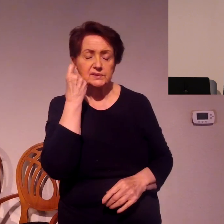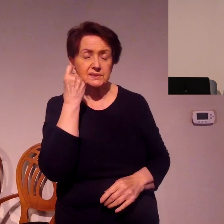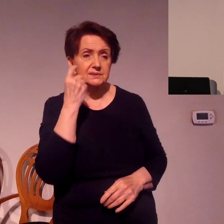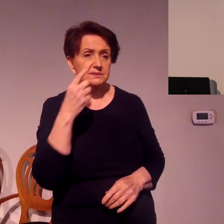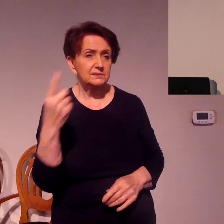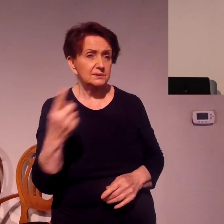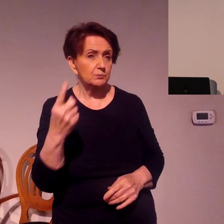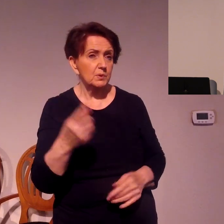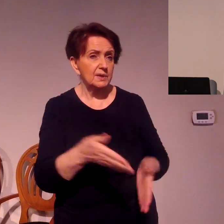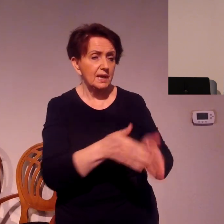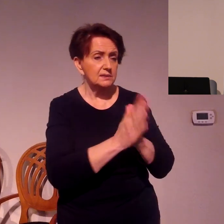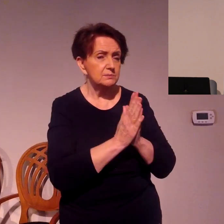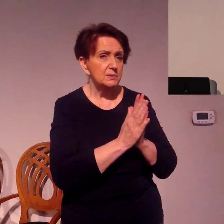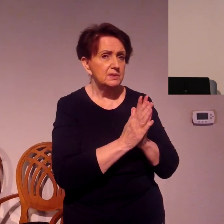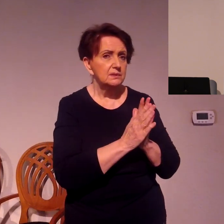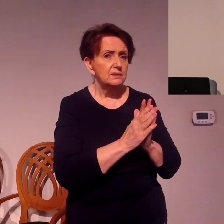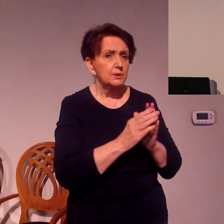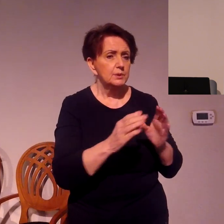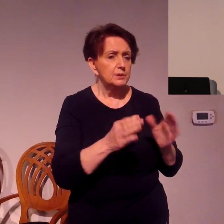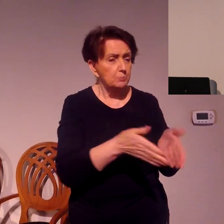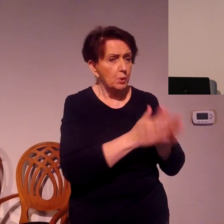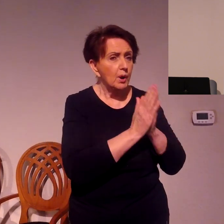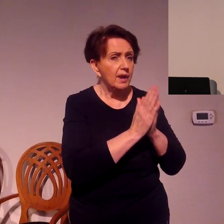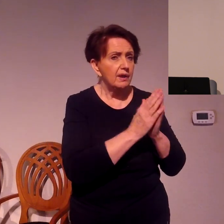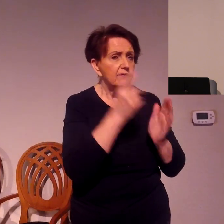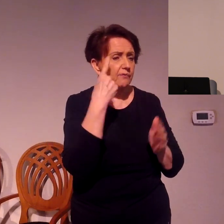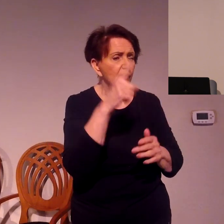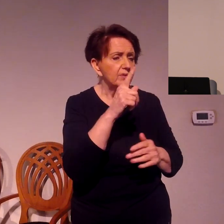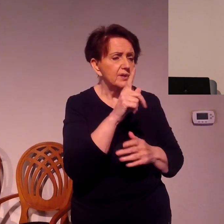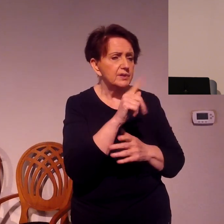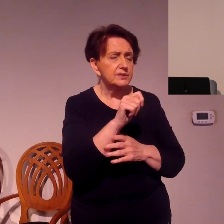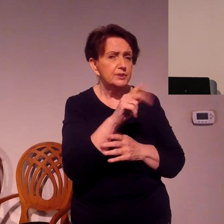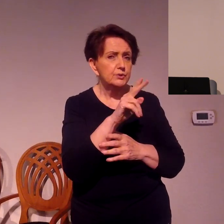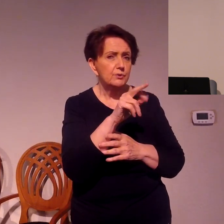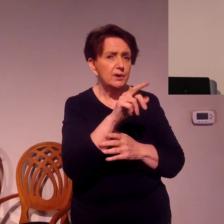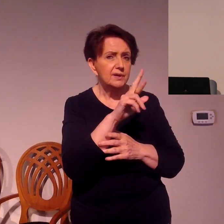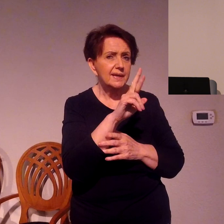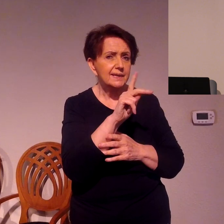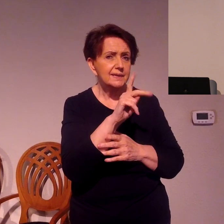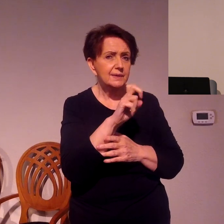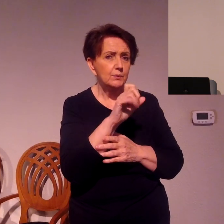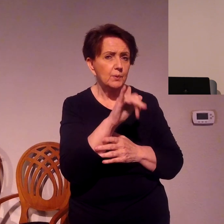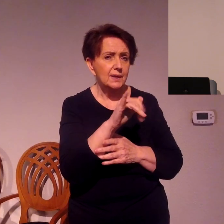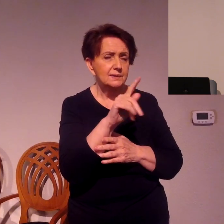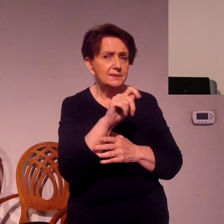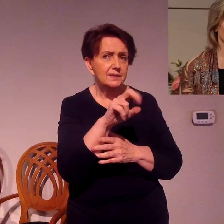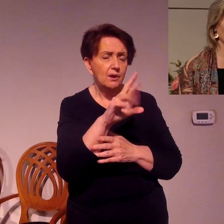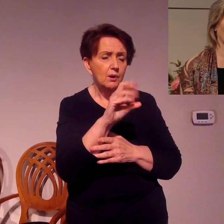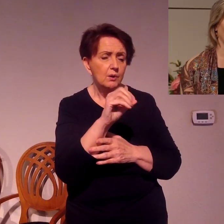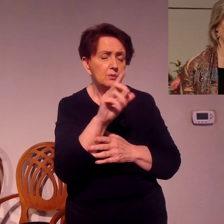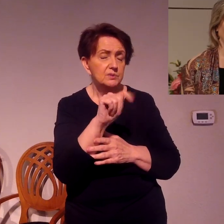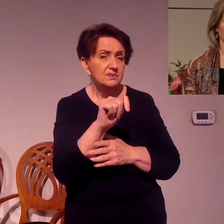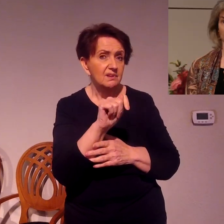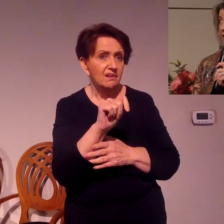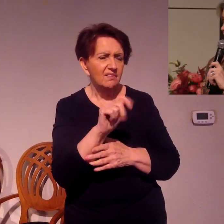opening invocation for the turkey trot. I mean, that's over 35,000 people in Dallas, and they asked me to do it. And I was